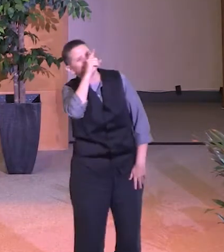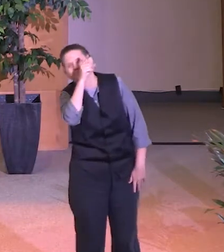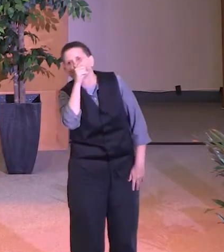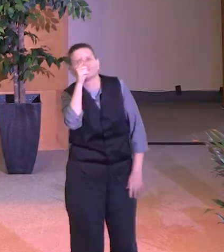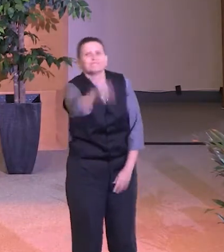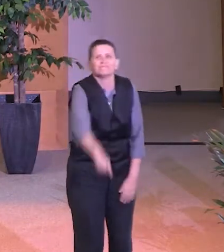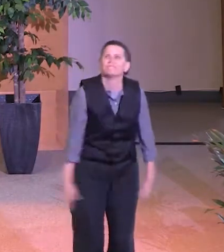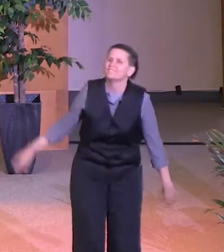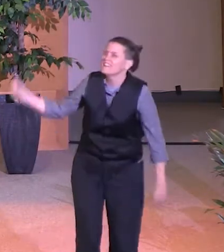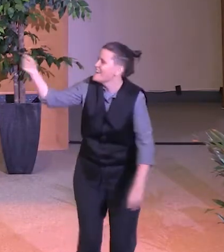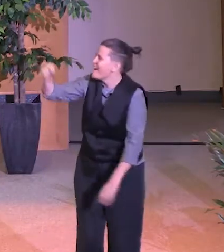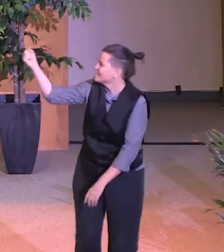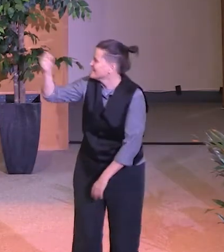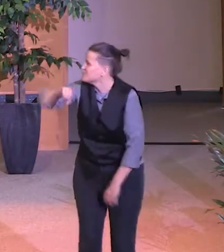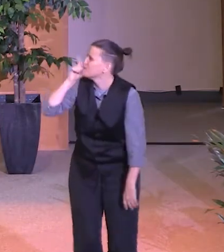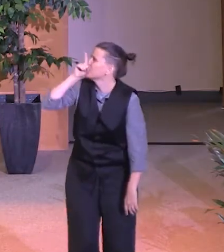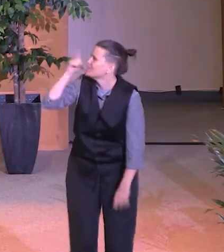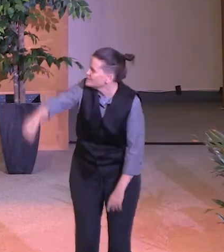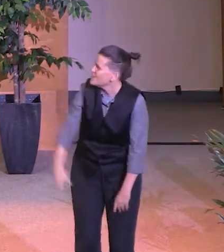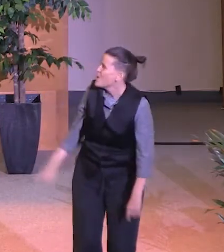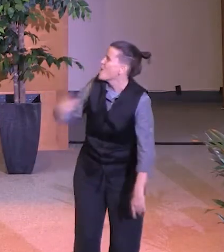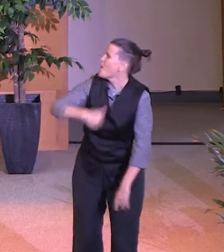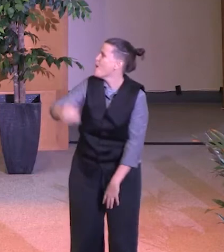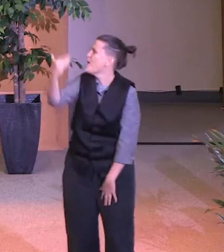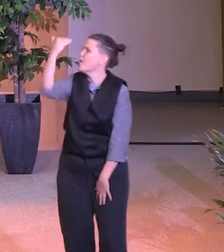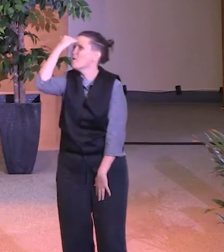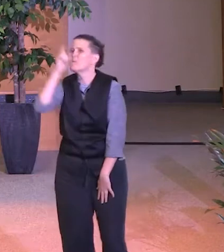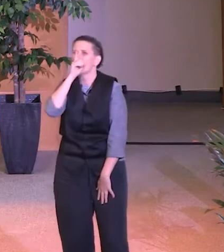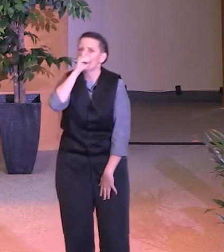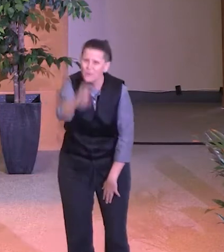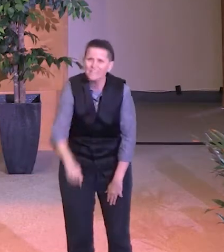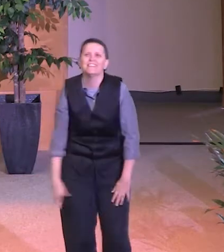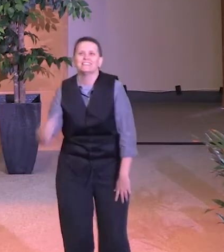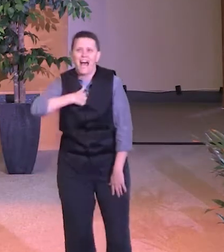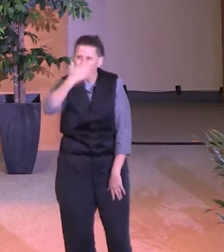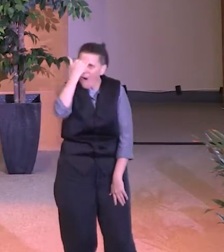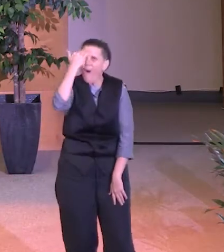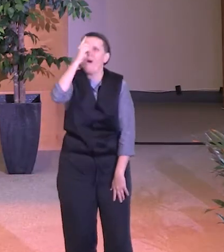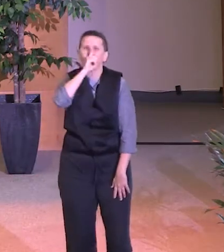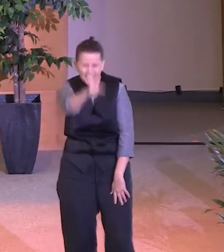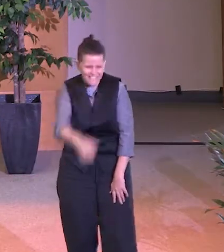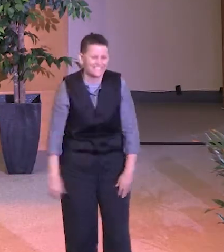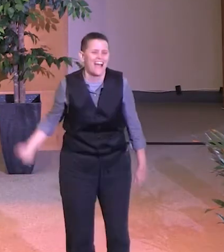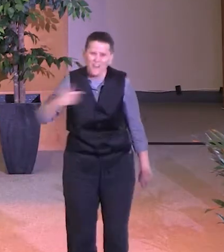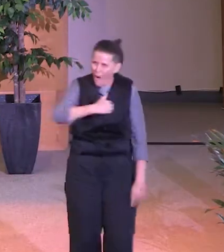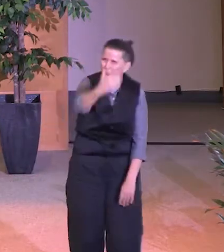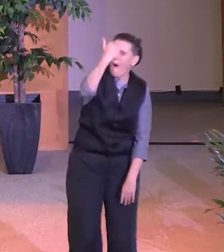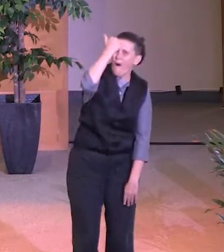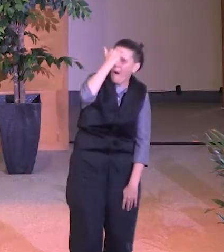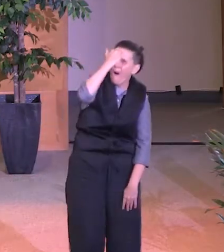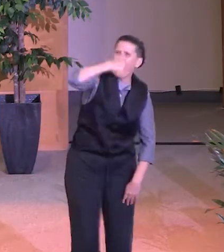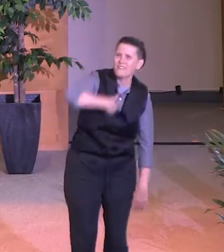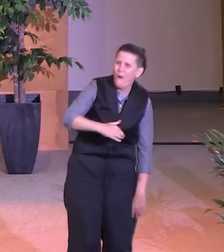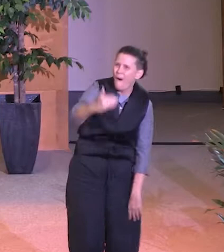Oh yes, it's real. Yes, it's real. I know it is. I know it is. I know it is. I know